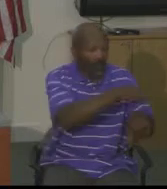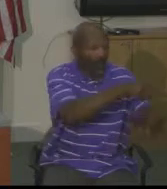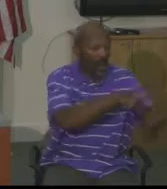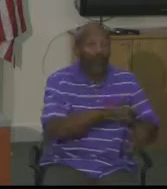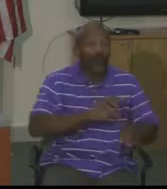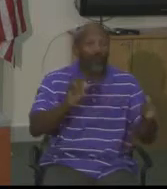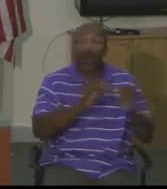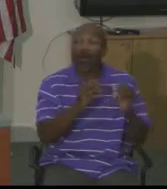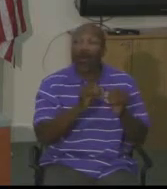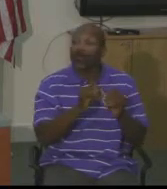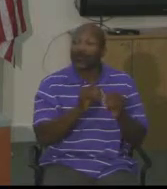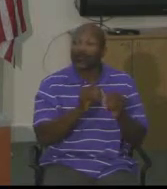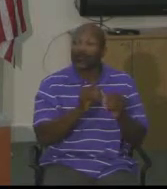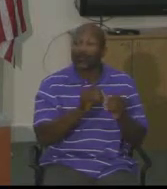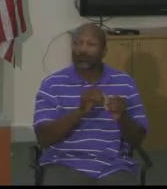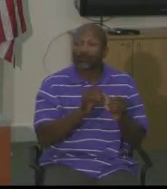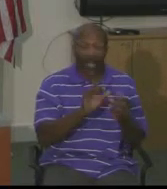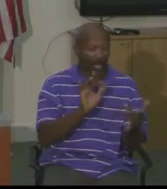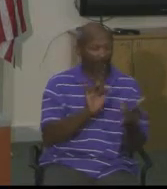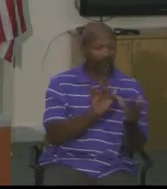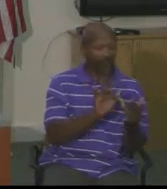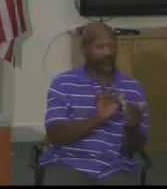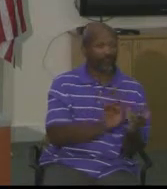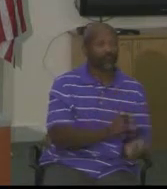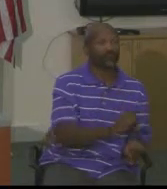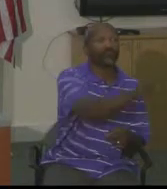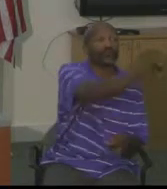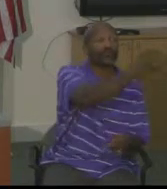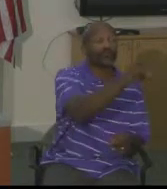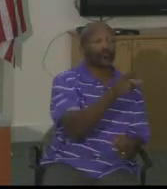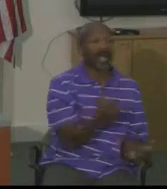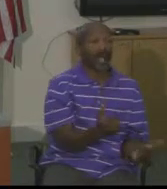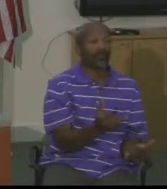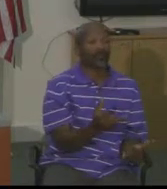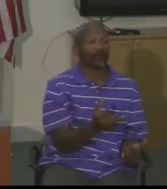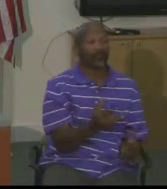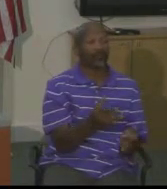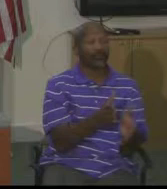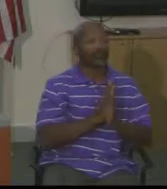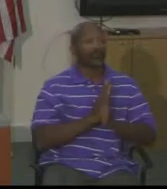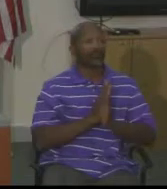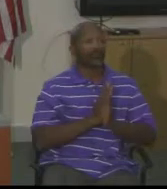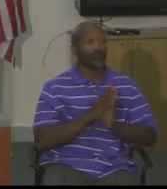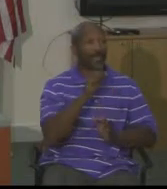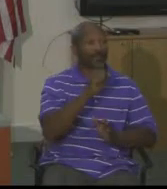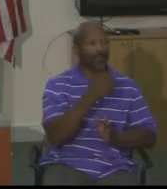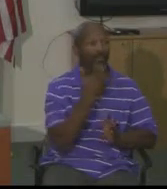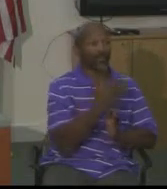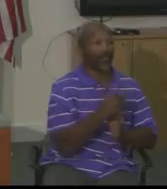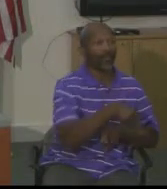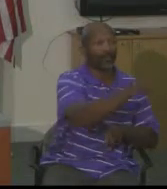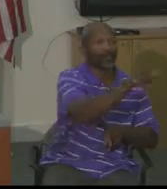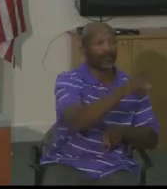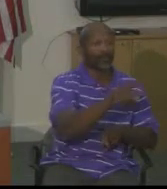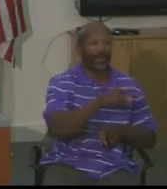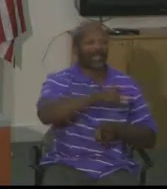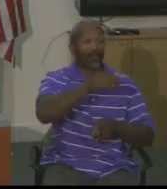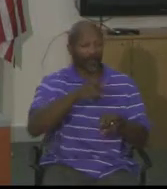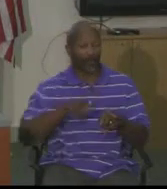a point-to-point connection. So I just send data to you and you send a response back to me. And on a separate